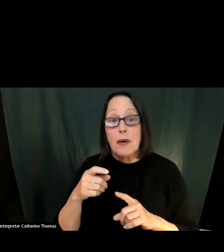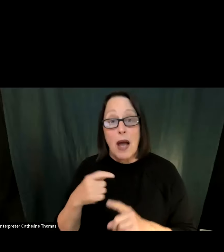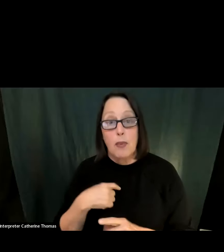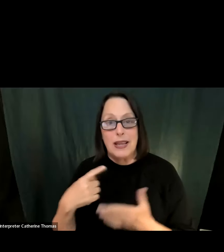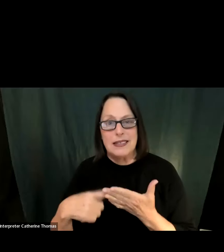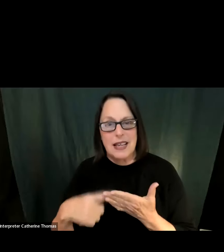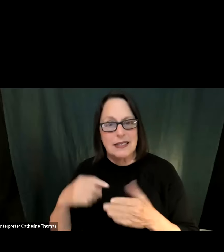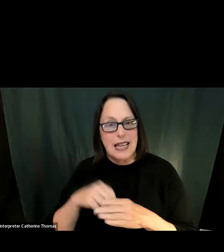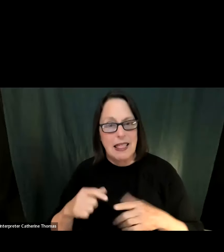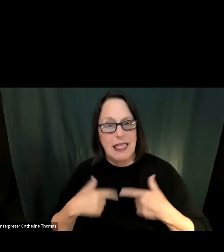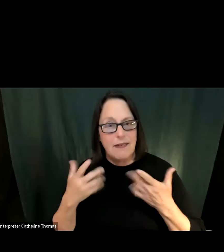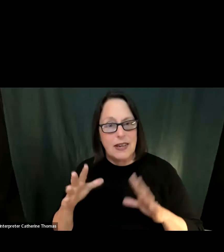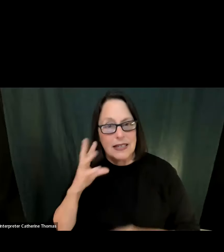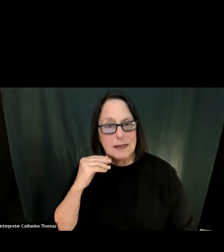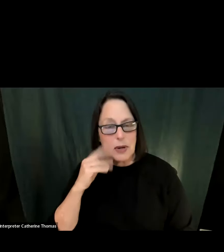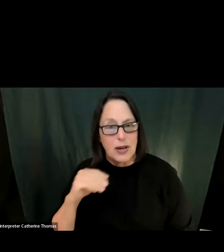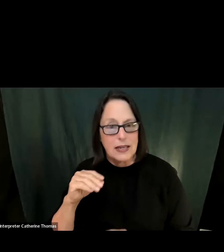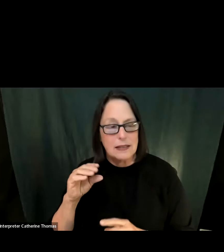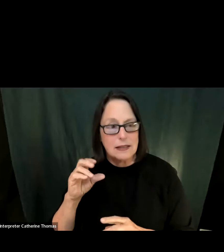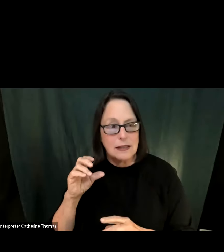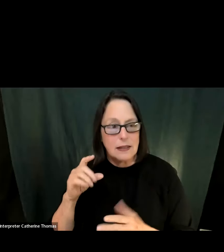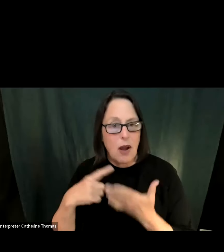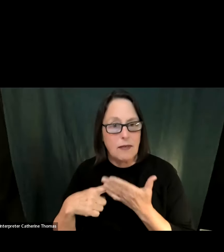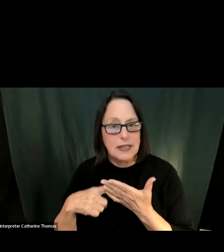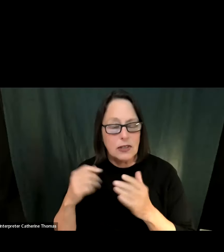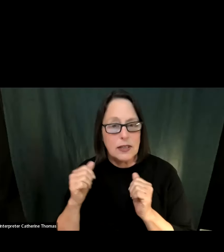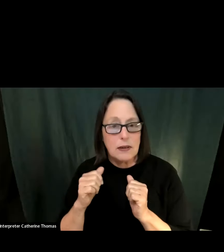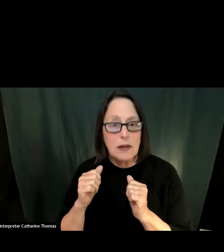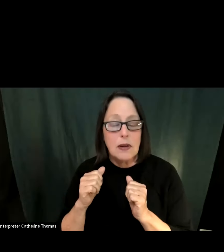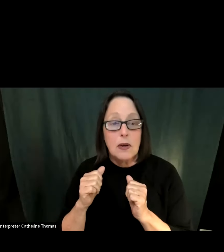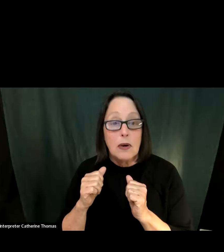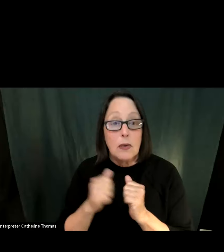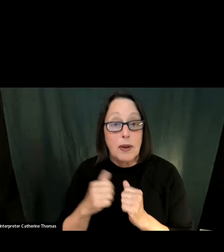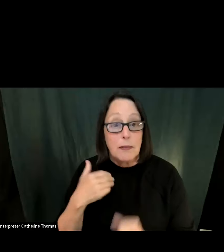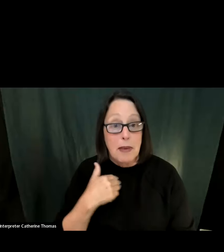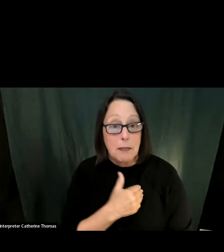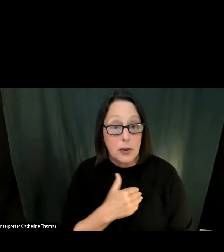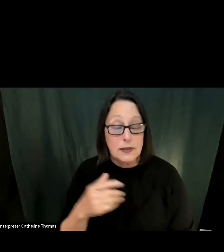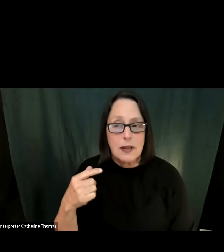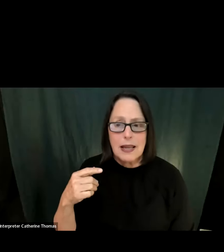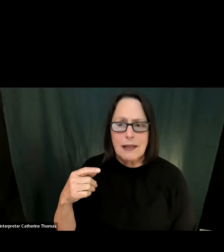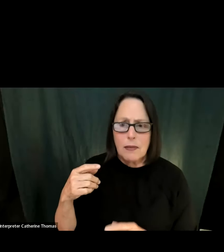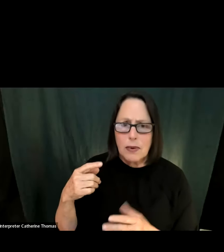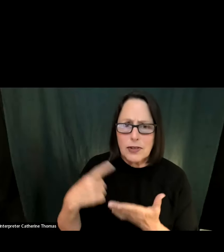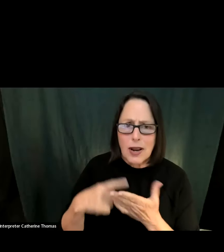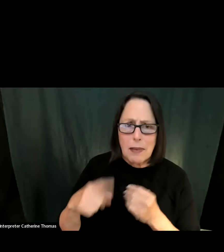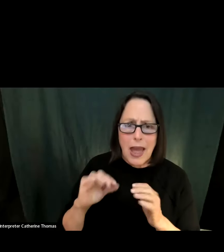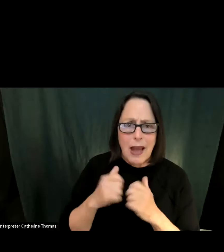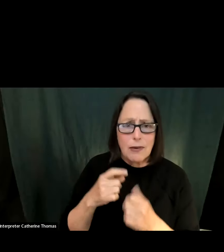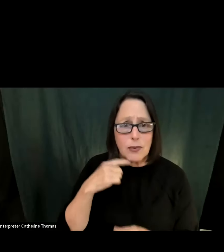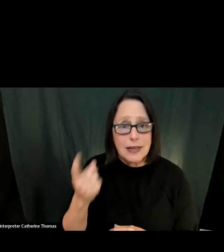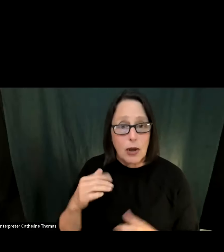We've been discussing some of that in the lived experience conversation with Sherry and Matt. There's a question of how we inform youth of confidential